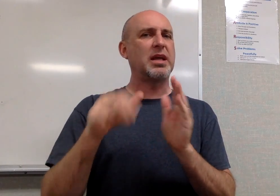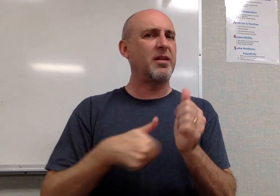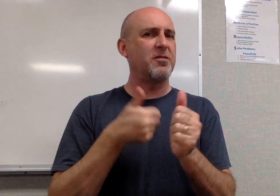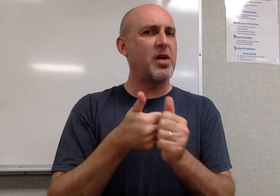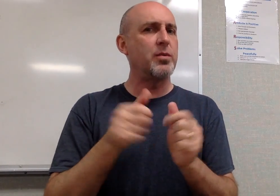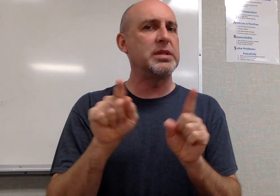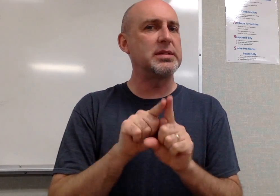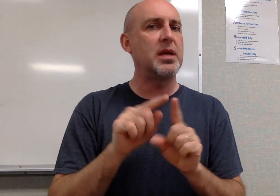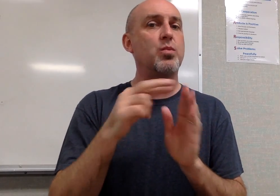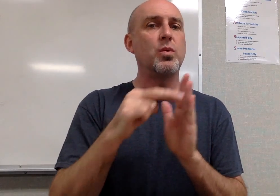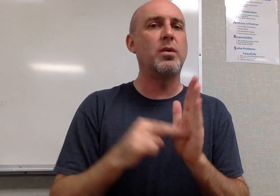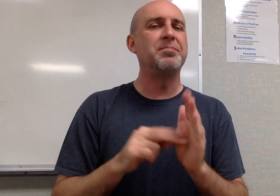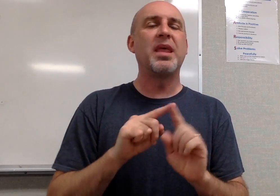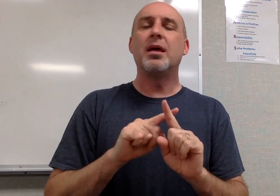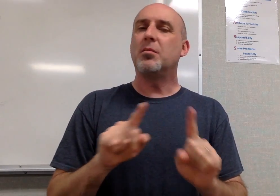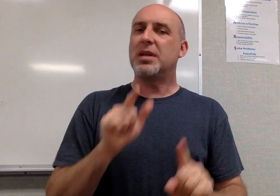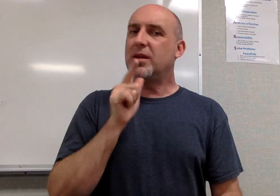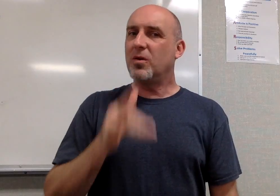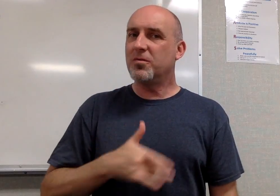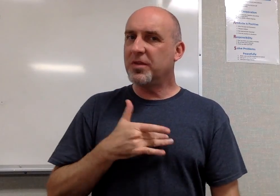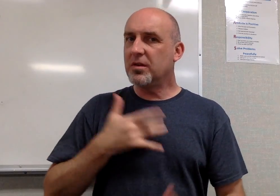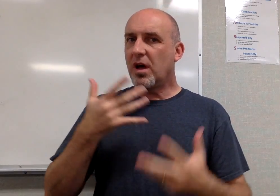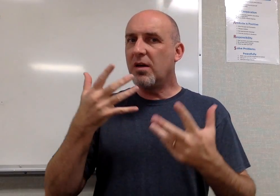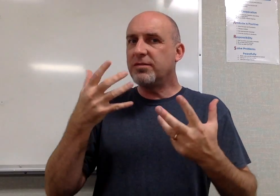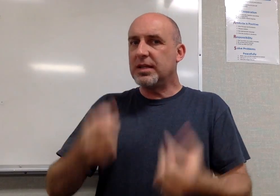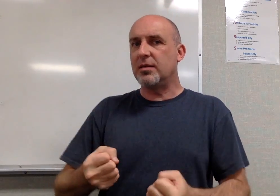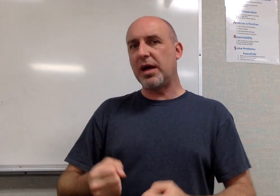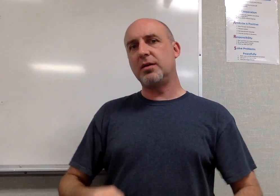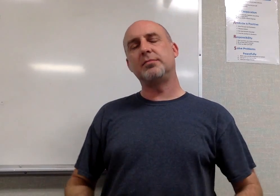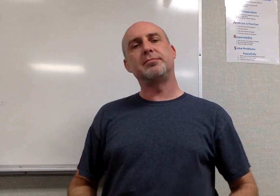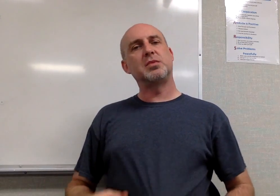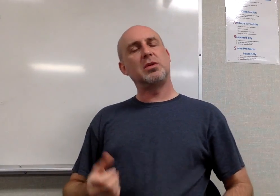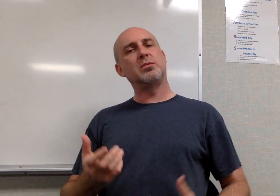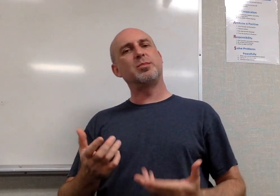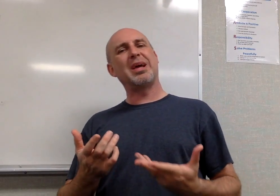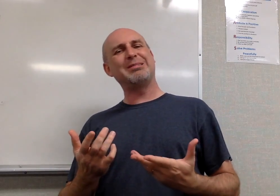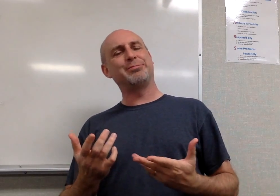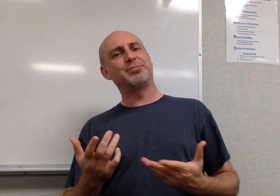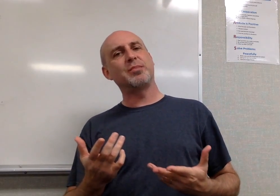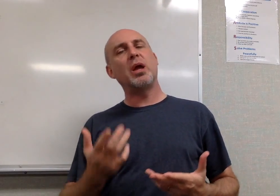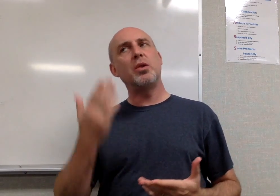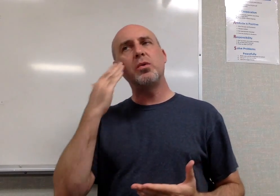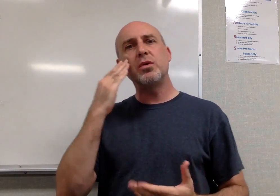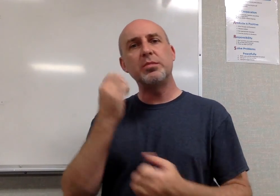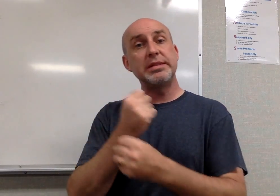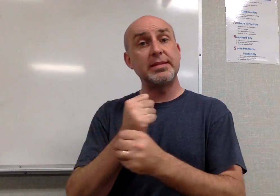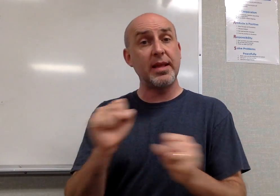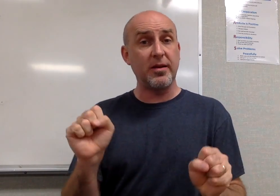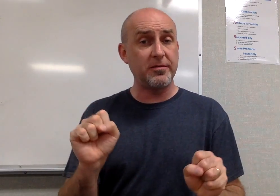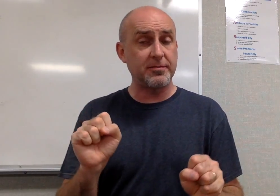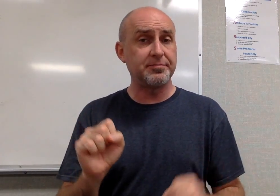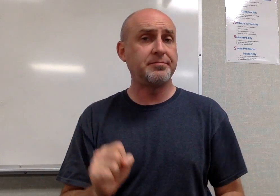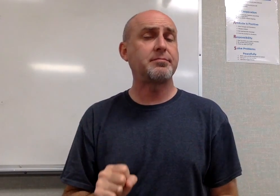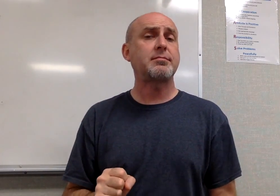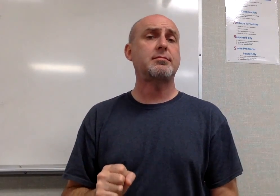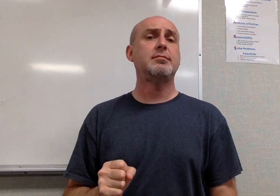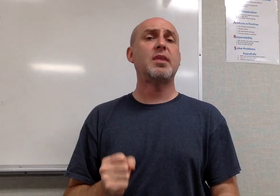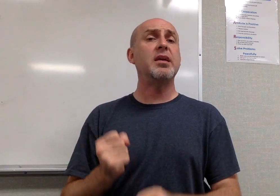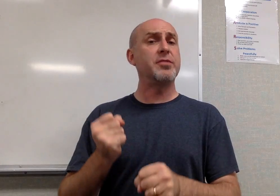like following the same rule, but I don't feel confident about it. So I know that you'll be safe if you